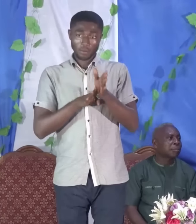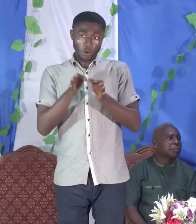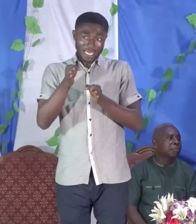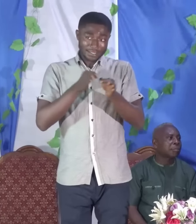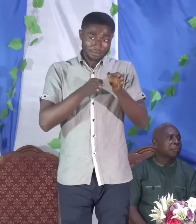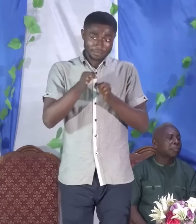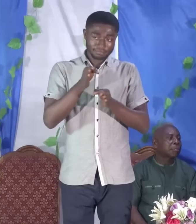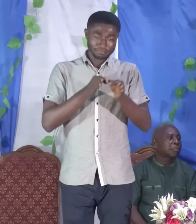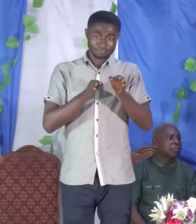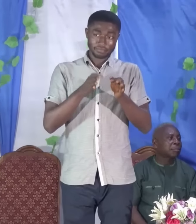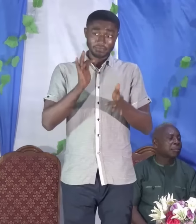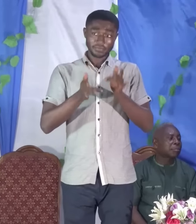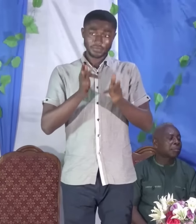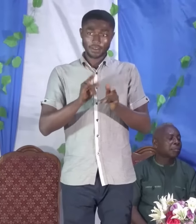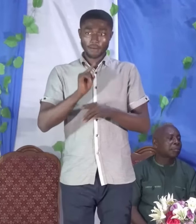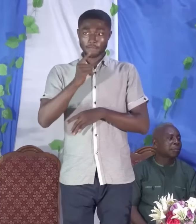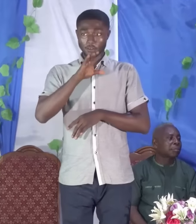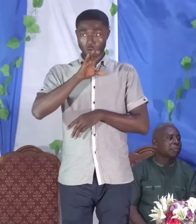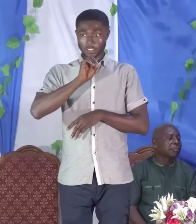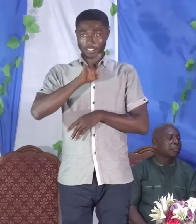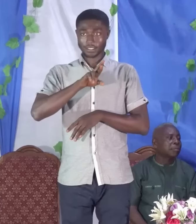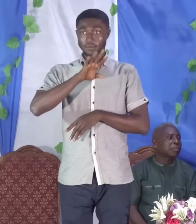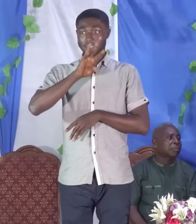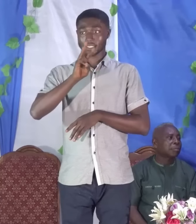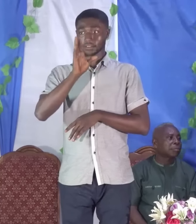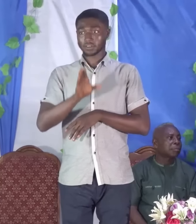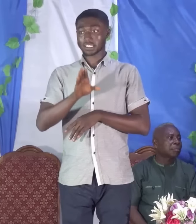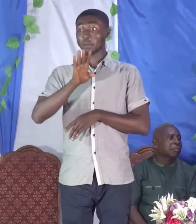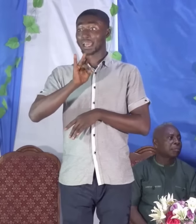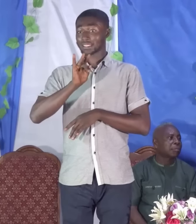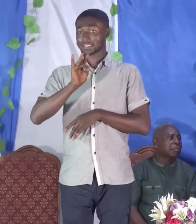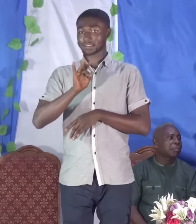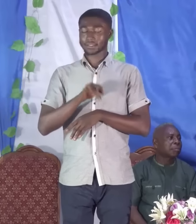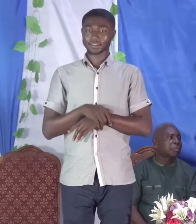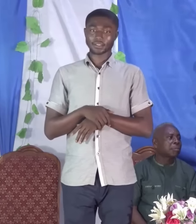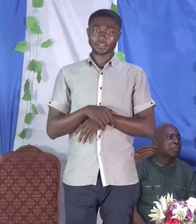1 Corinthians chapter 6 verse